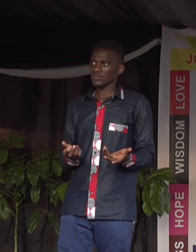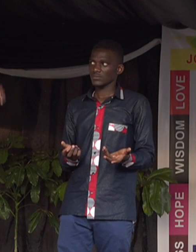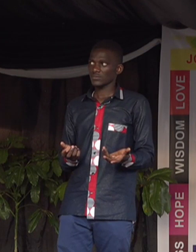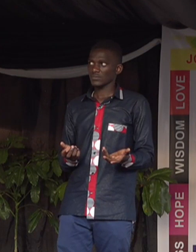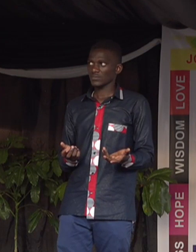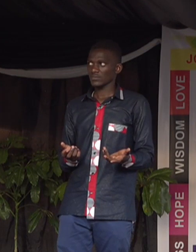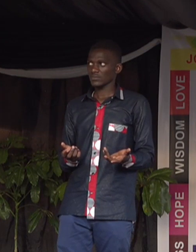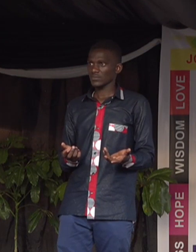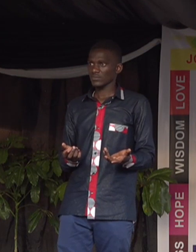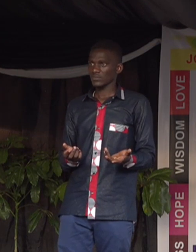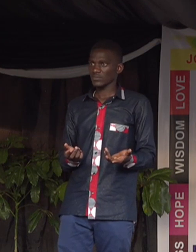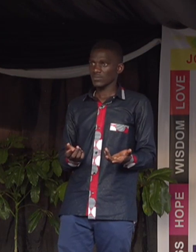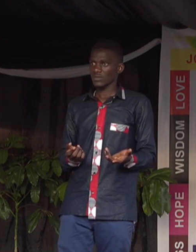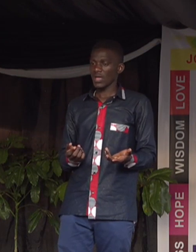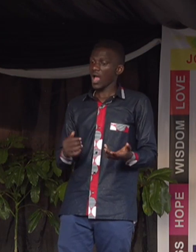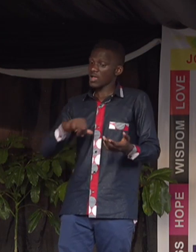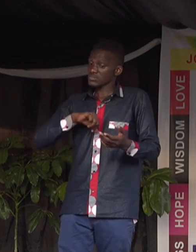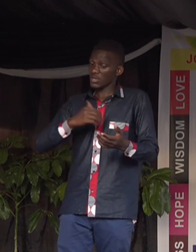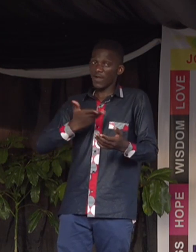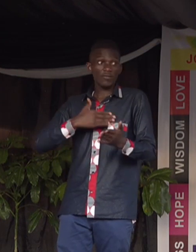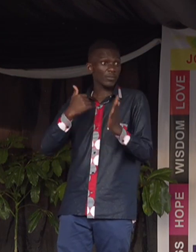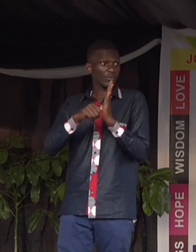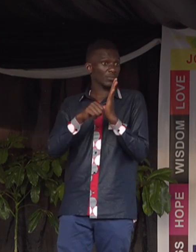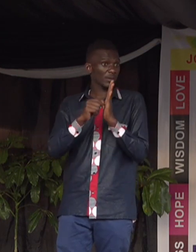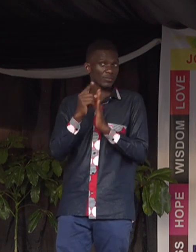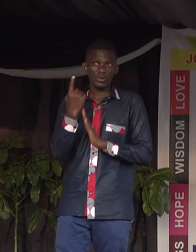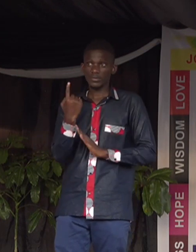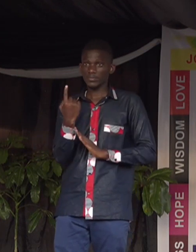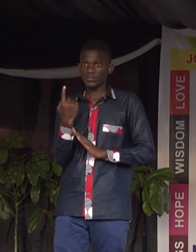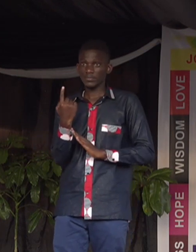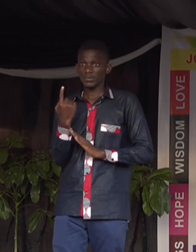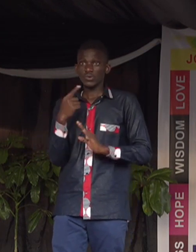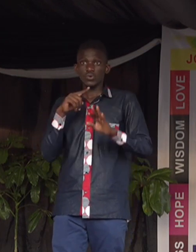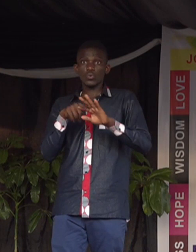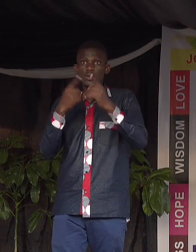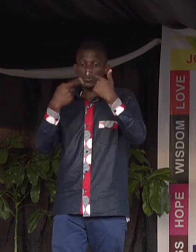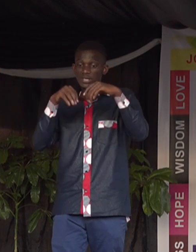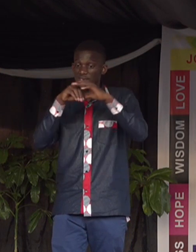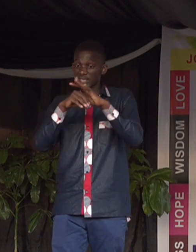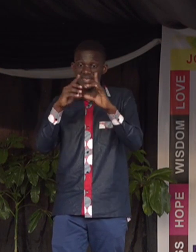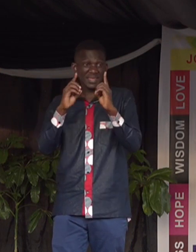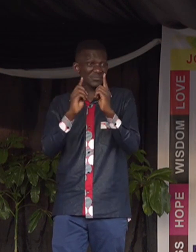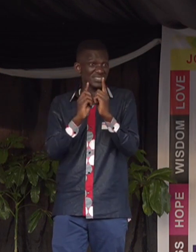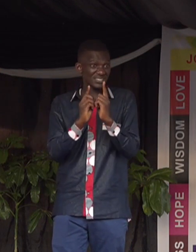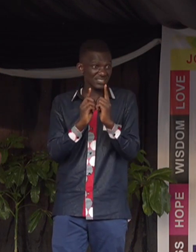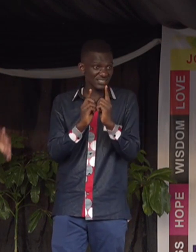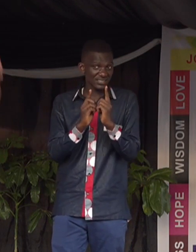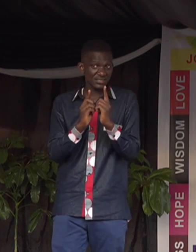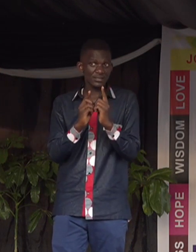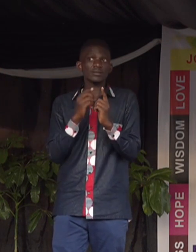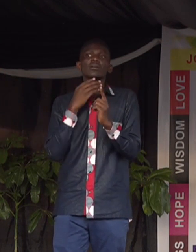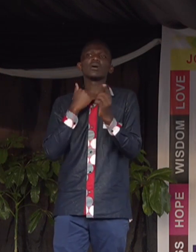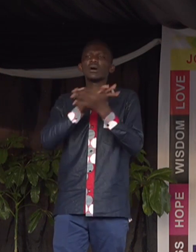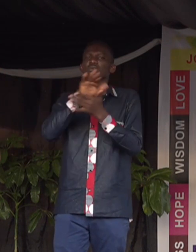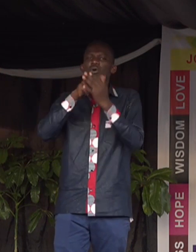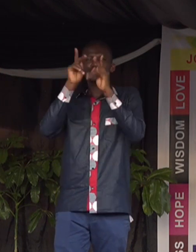Ndi muntu ayina obuzibu bumu. I'm one of the people that has a problem. But what will you meeting? When we are in a meeting, mbagala mubere